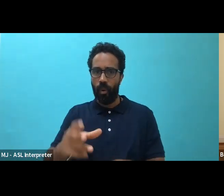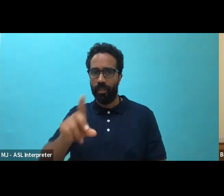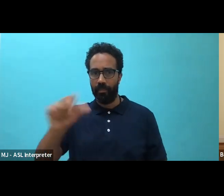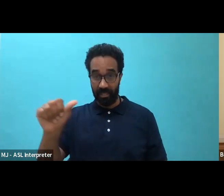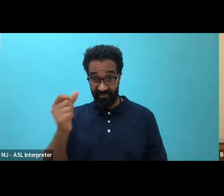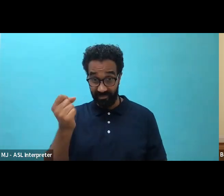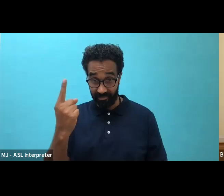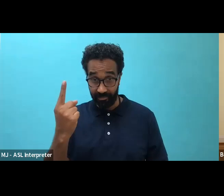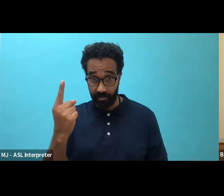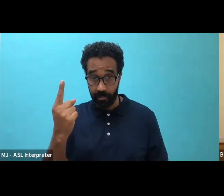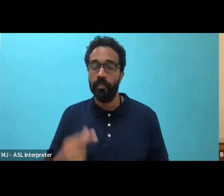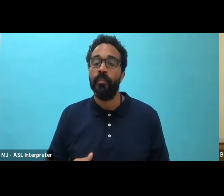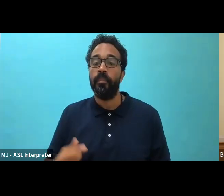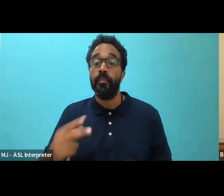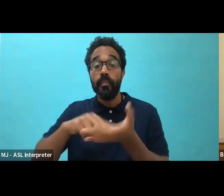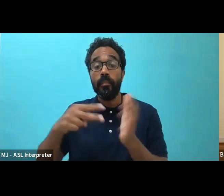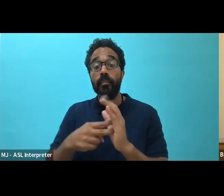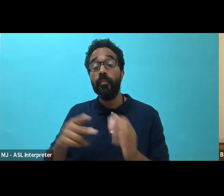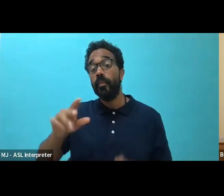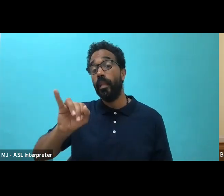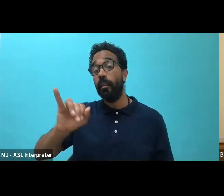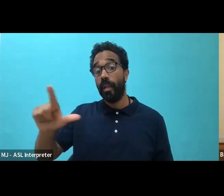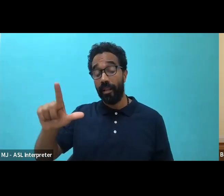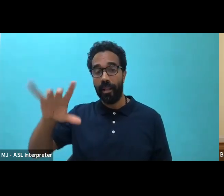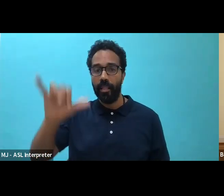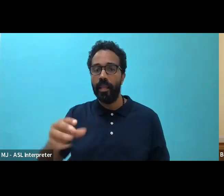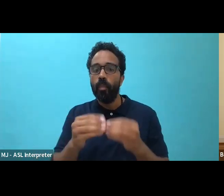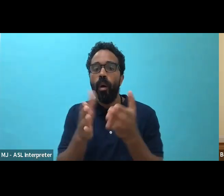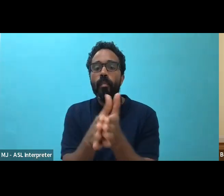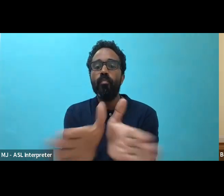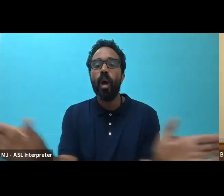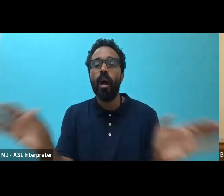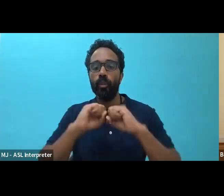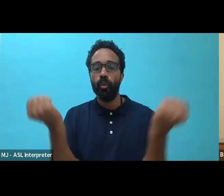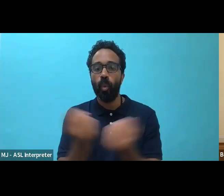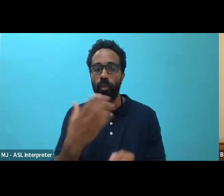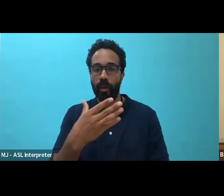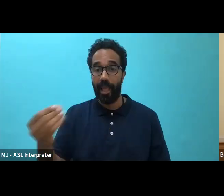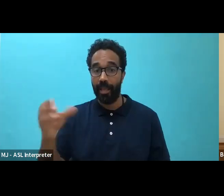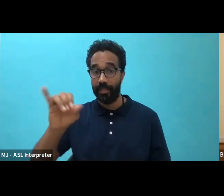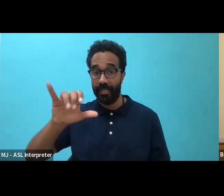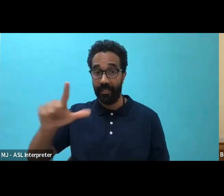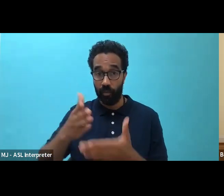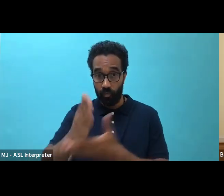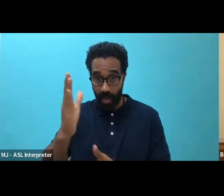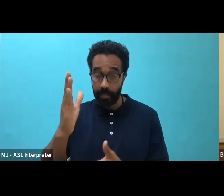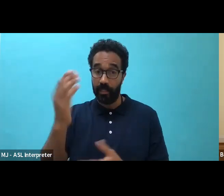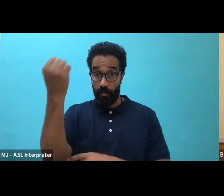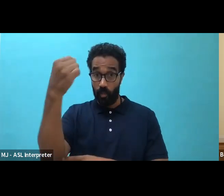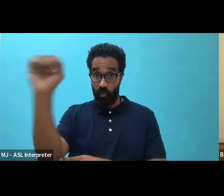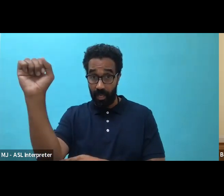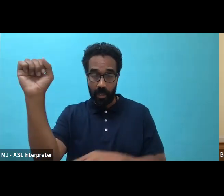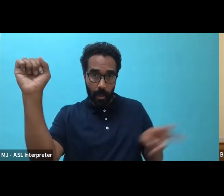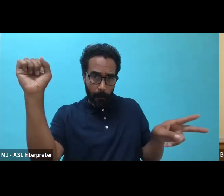independent living is the broad social and civil rights movement that sprang from all these perspectives, bringing